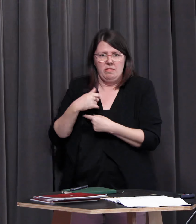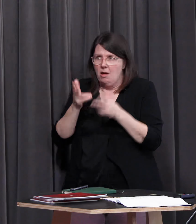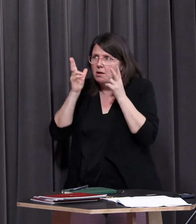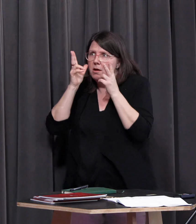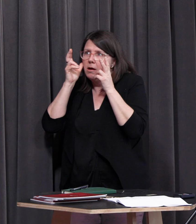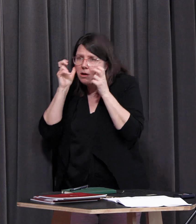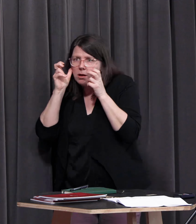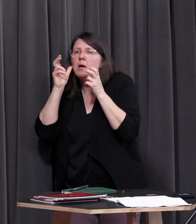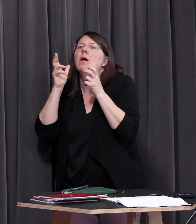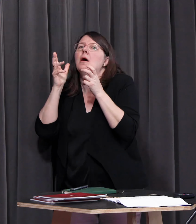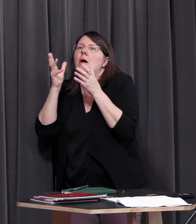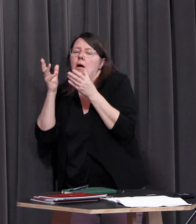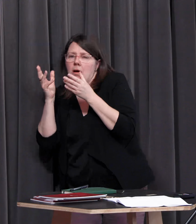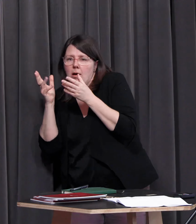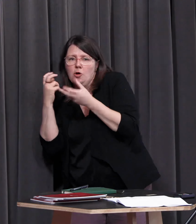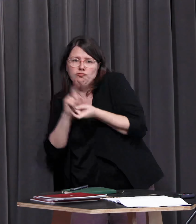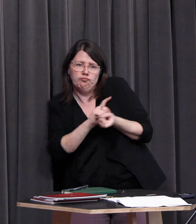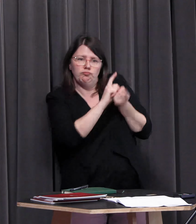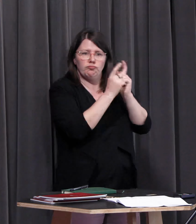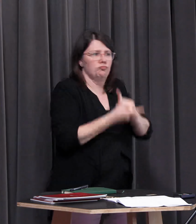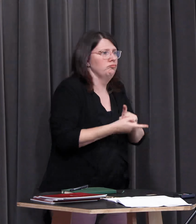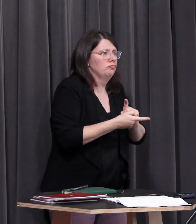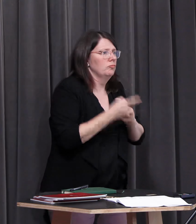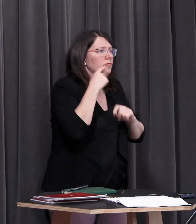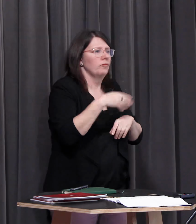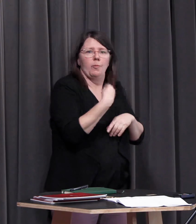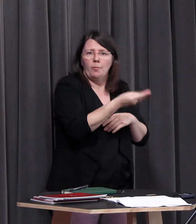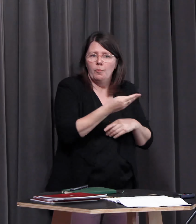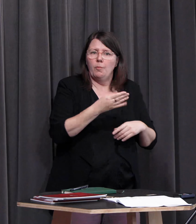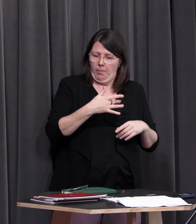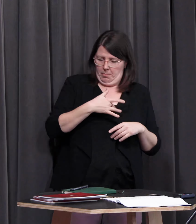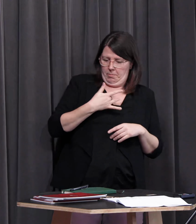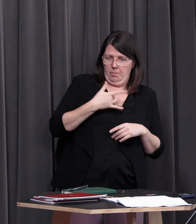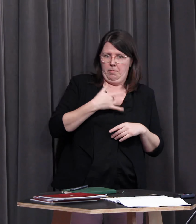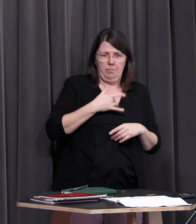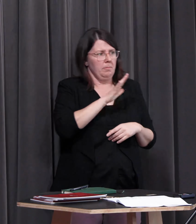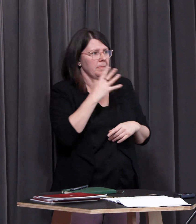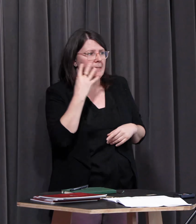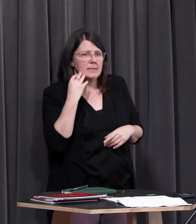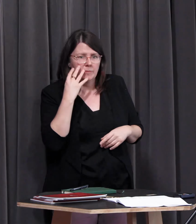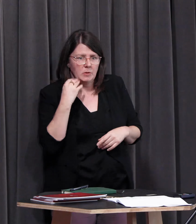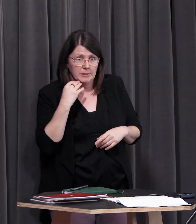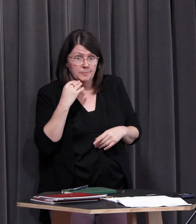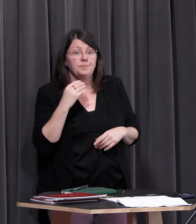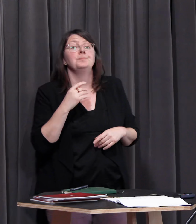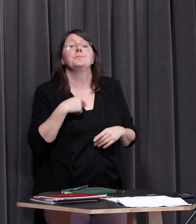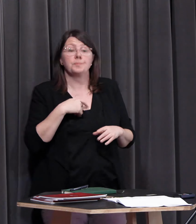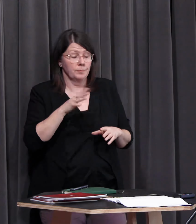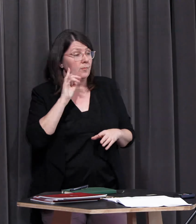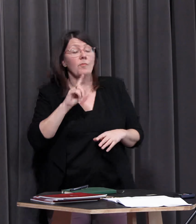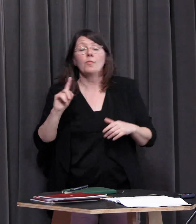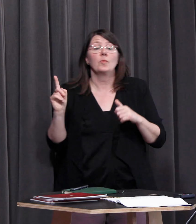in a vibrational pillow. So I'm going to play the first thing that Ellen gave to Fan, like her